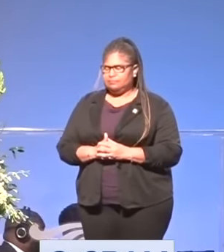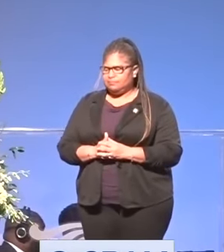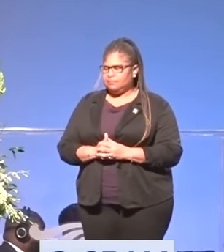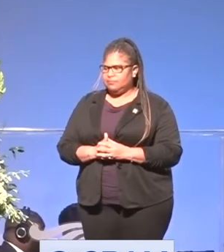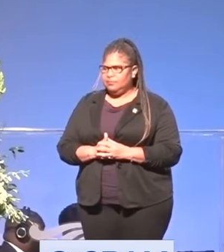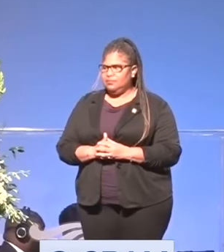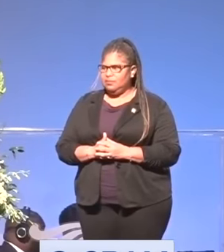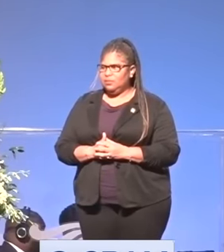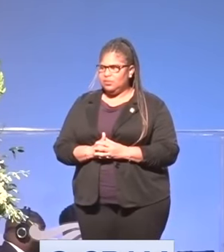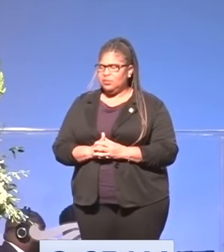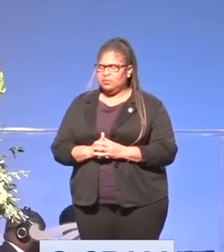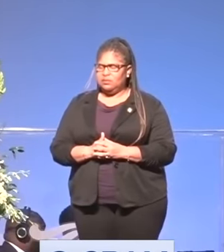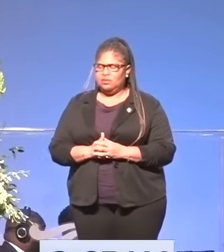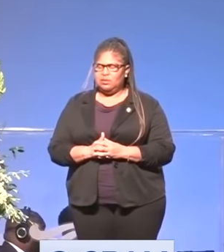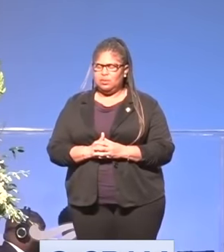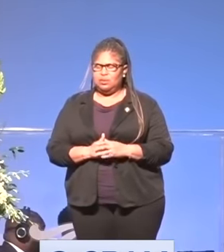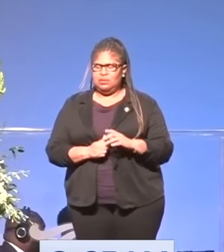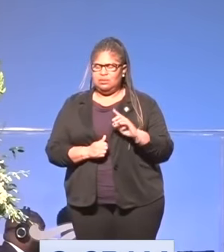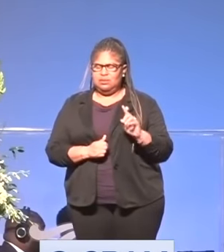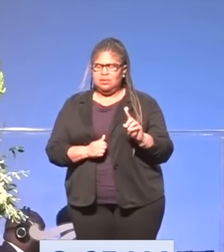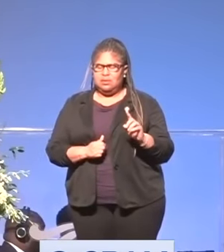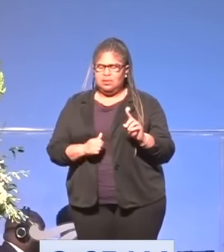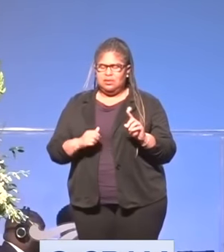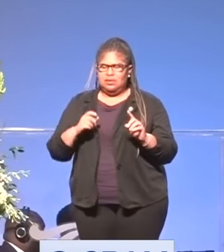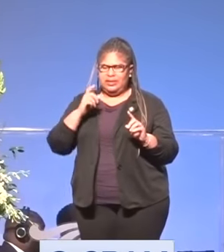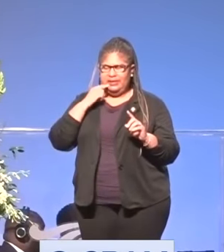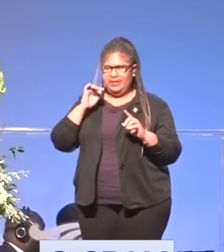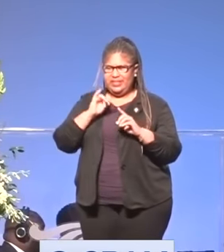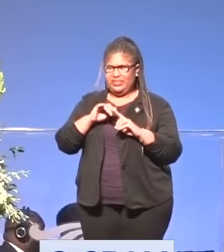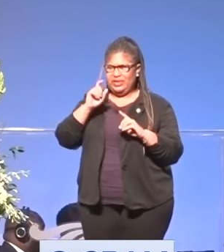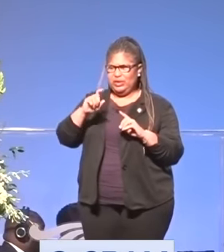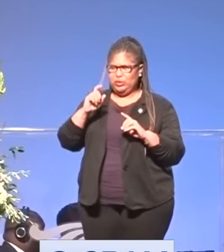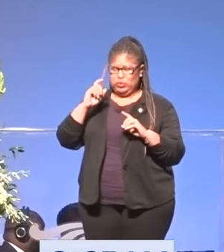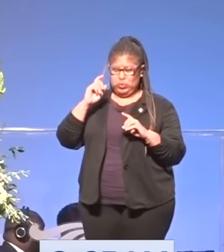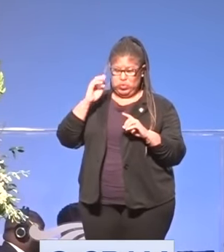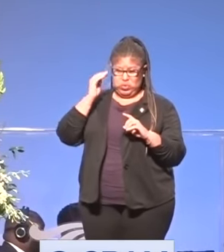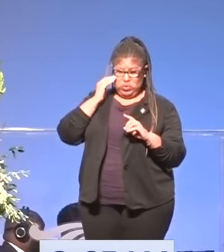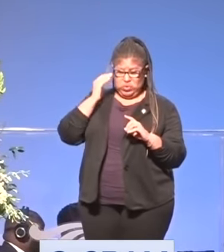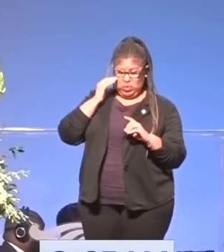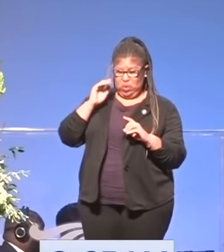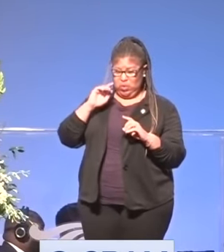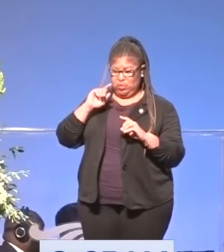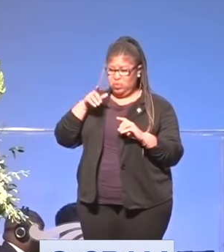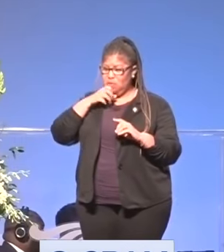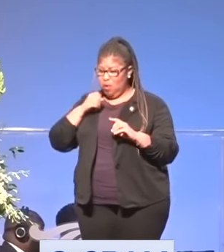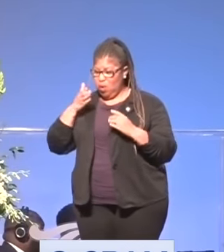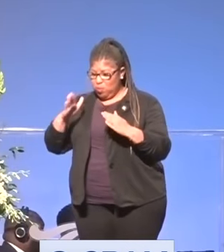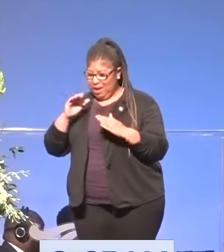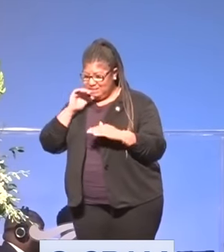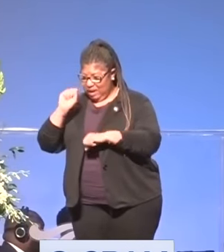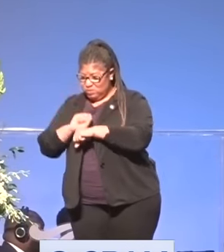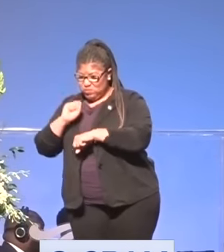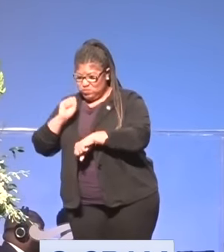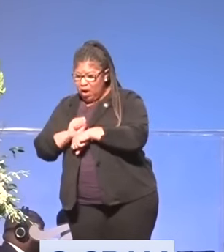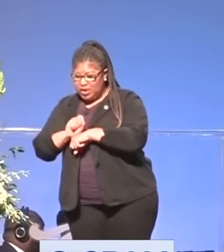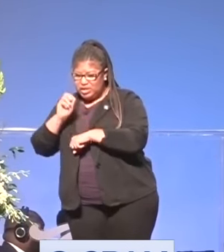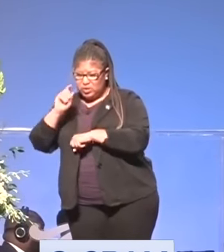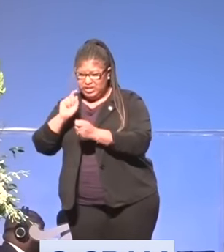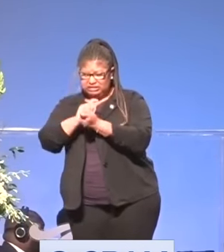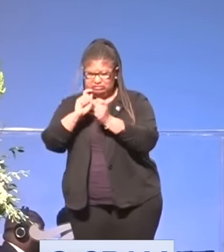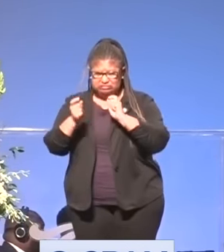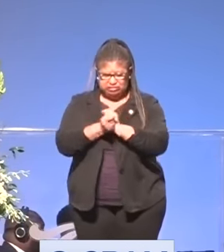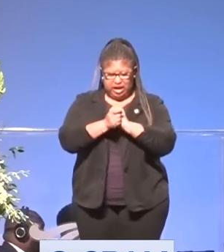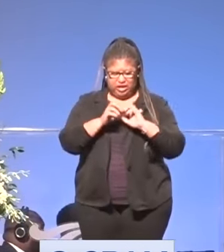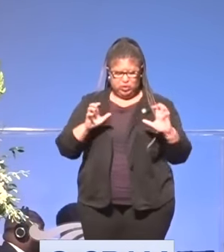quote Tupac. I mean Tupac. I'm sorry y'all. Changes. You see the old way wasn't working. So it's on us to do what we got to do to survive.